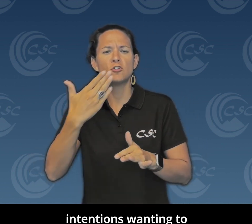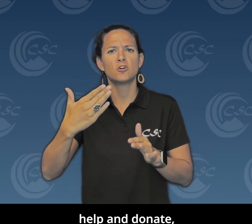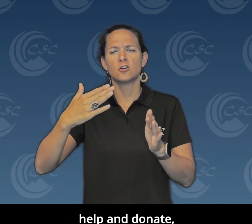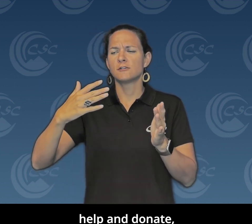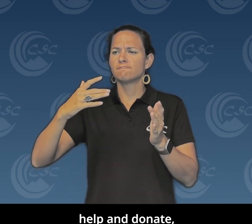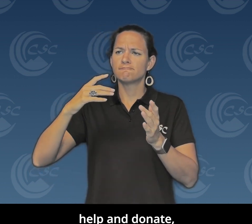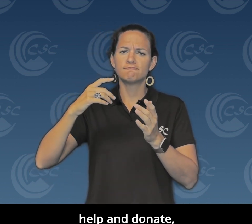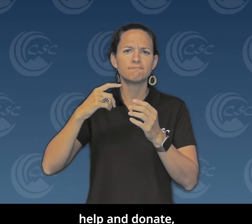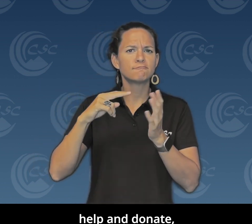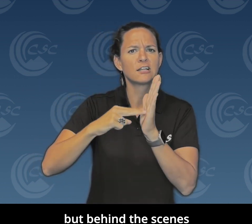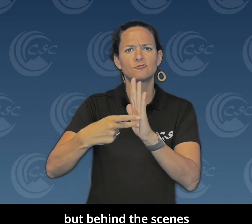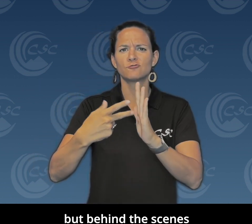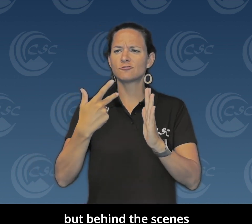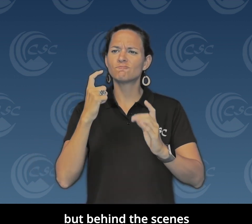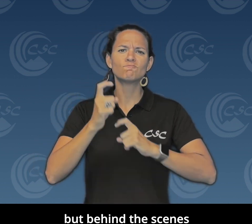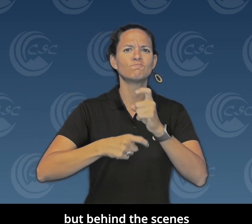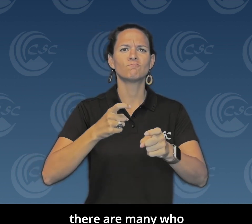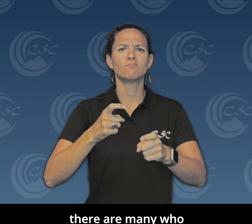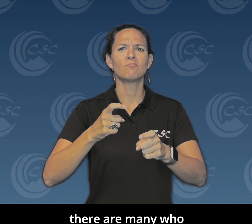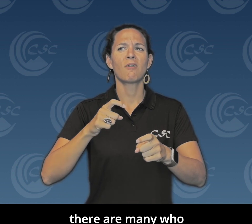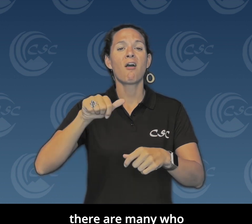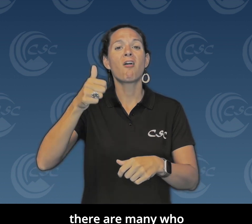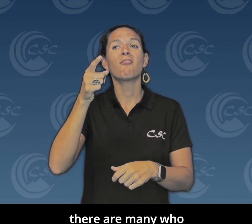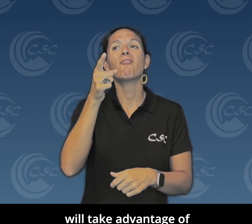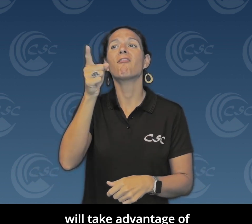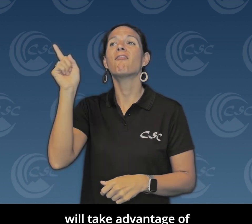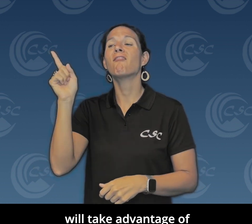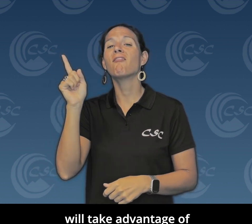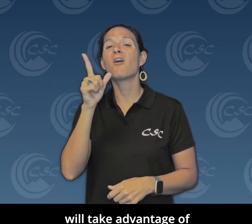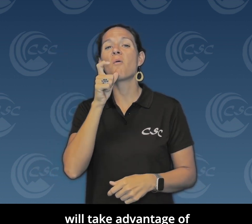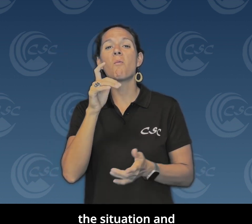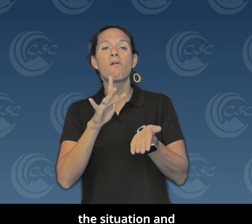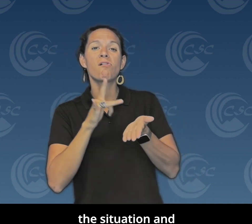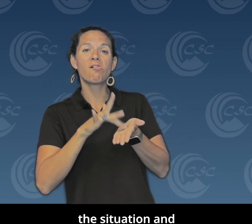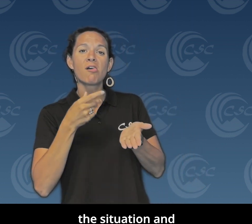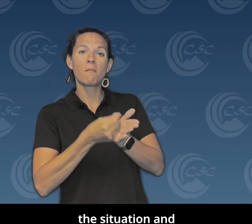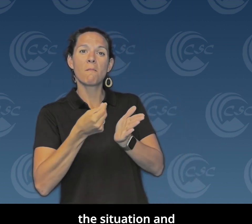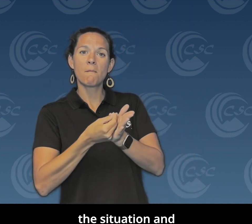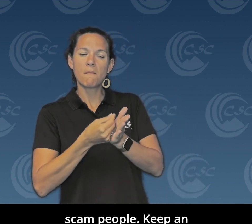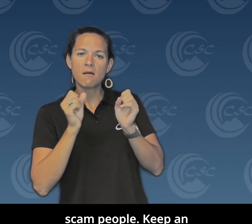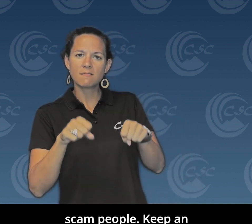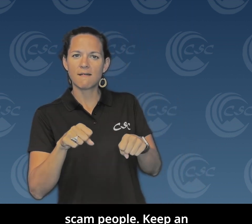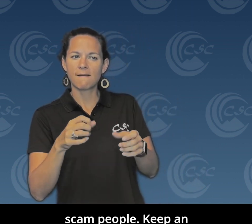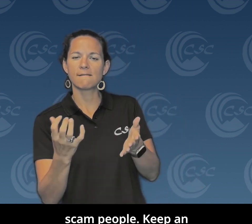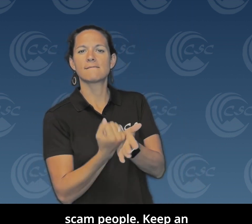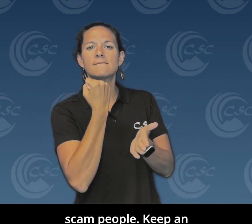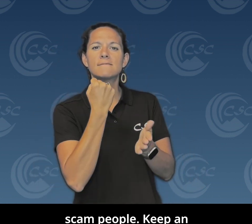help and donate, but behind the scenes there are many who will take advantage of the situation and scam people.